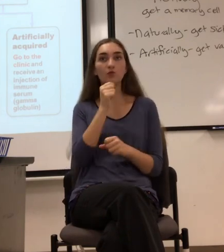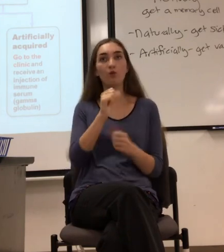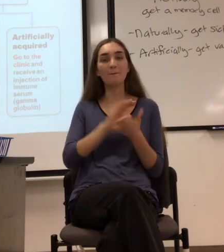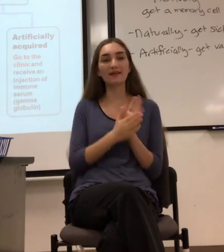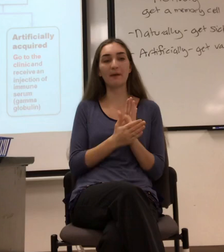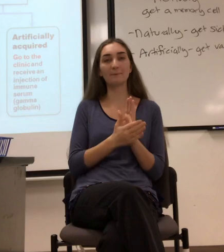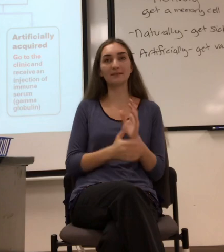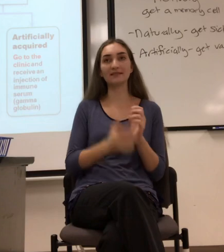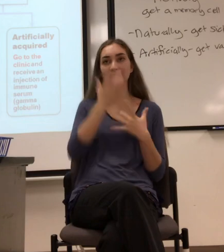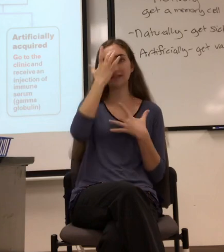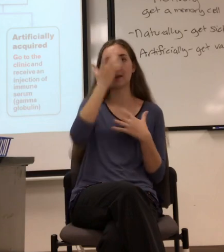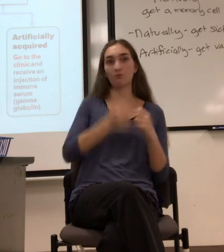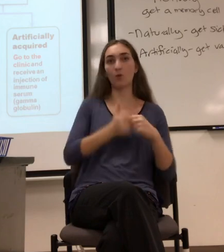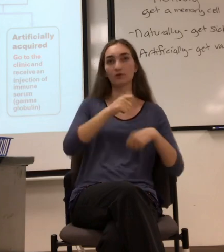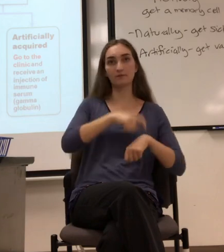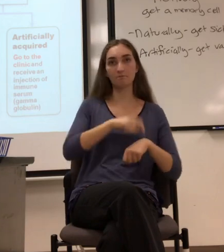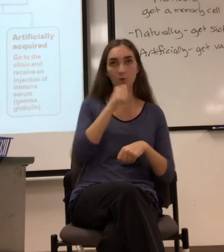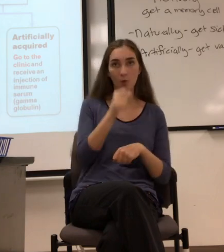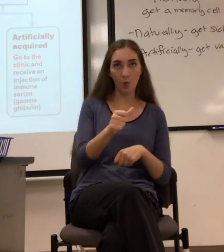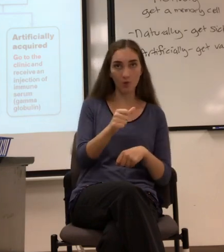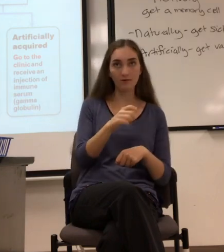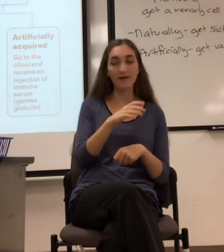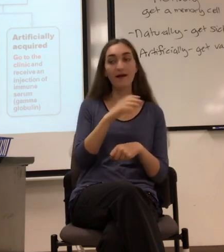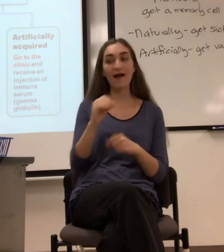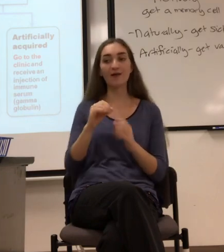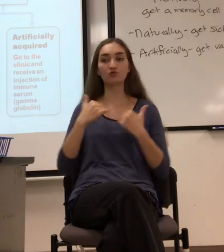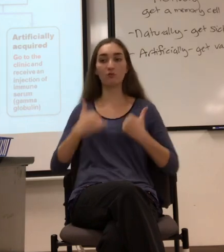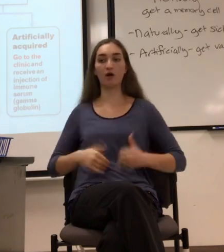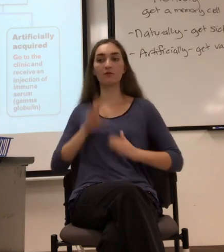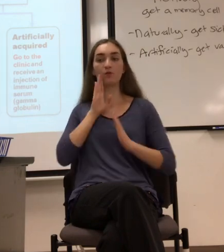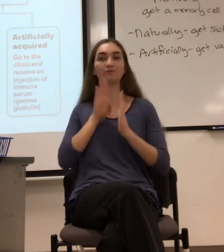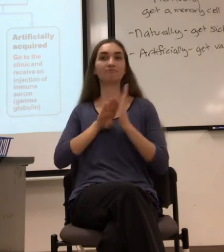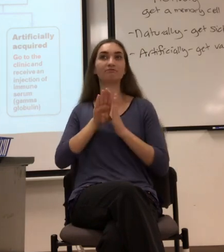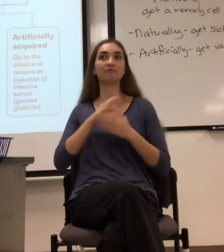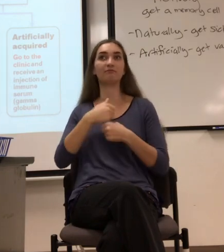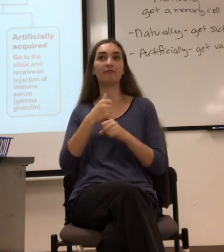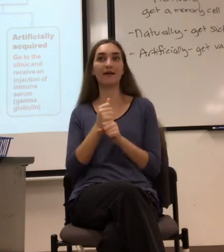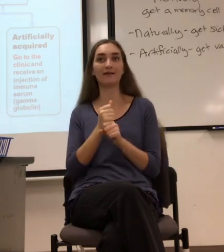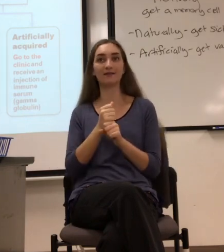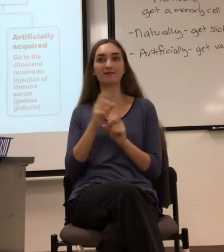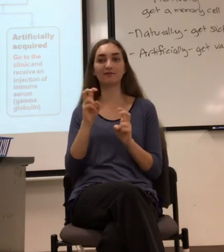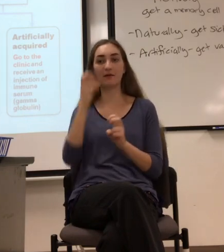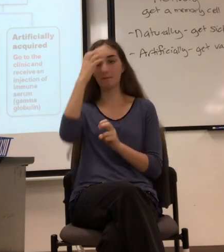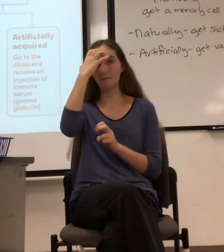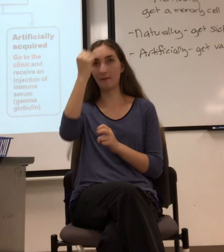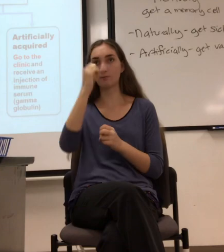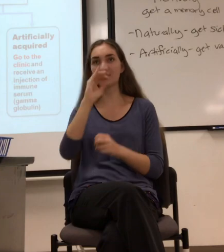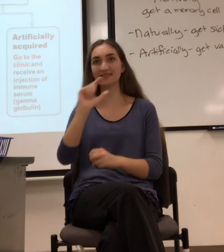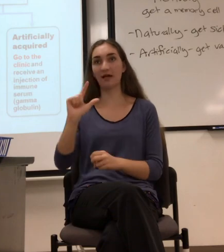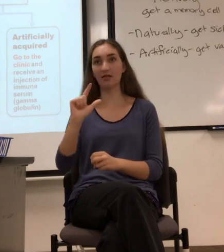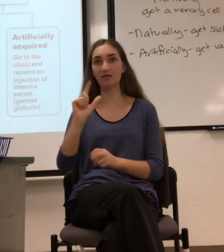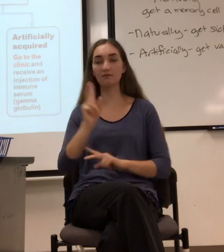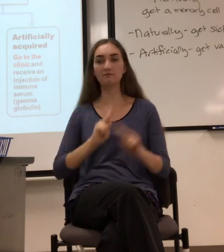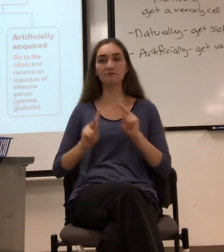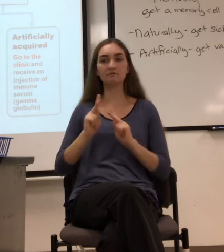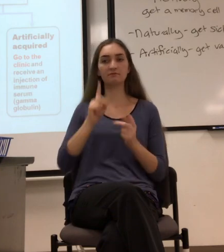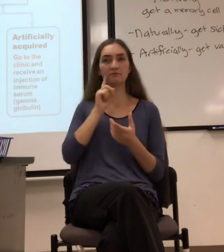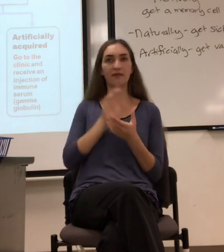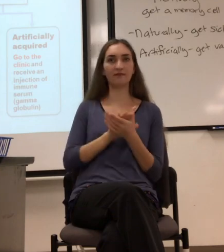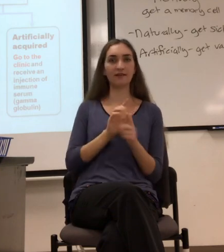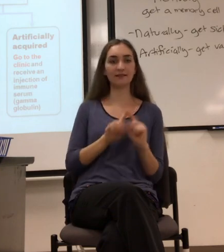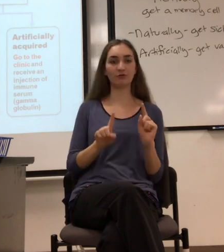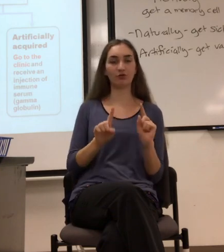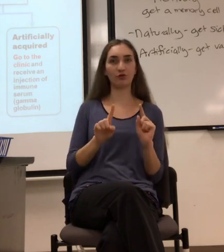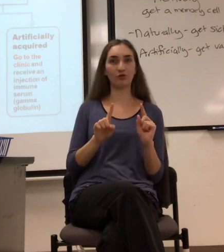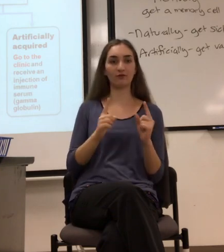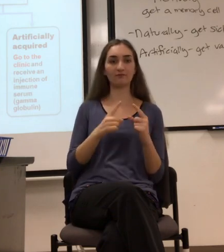the time, and you'll get the memory cells. Okay? And I know some people believe, have different opinions. Oh, I don't believe in that.